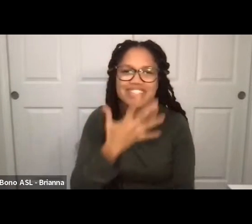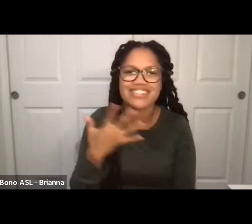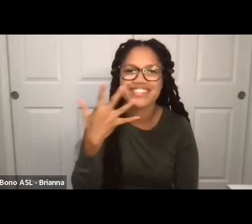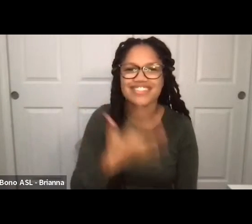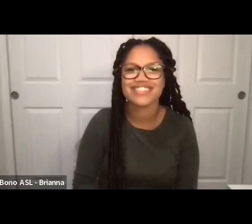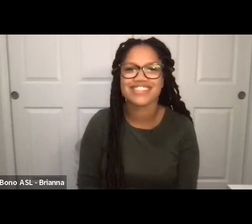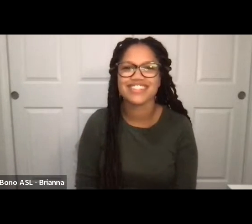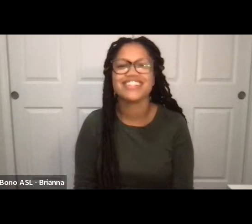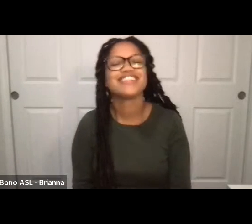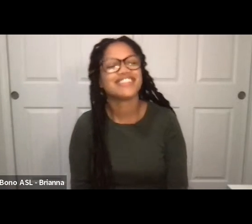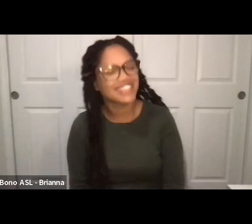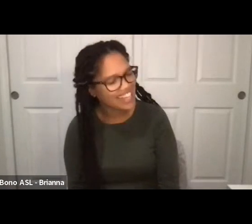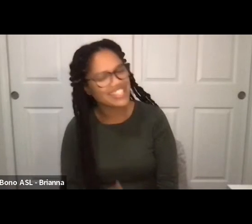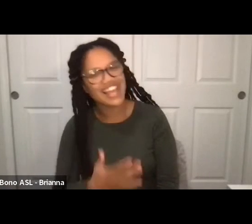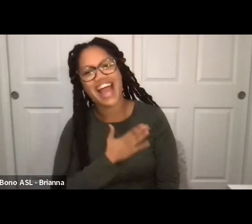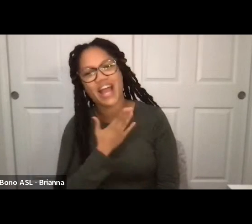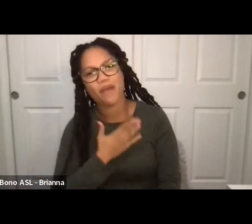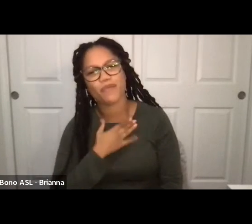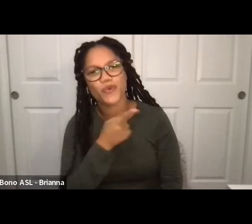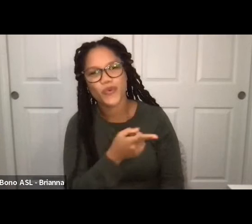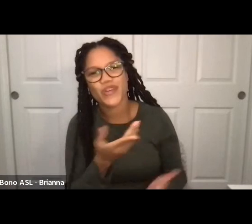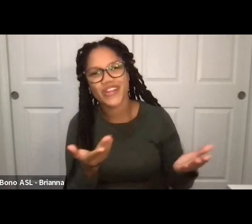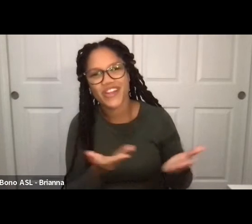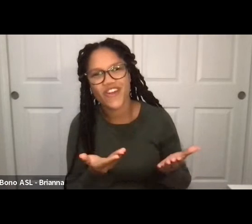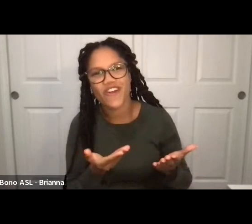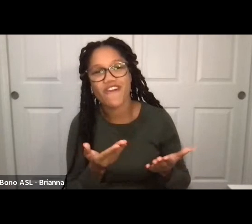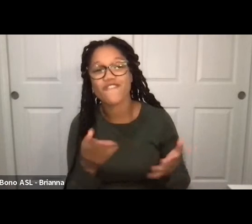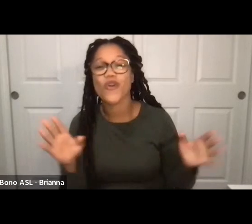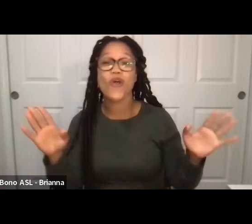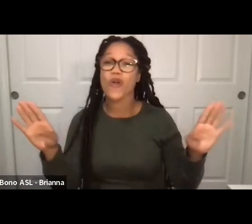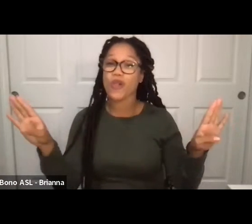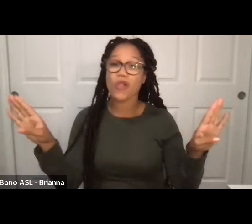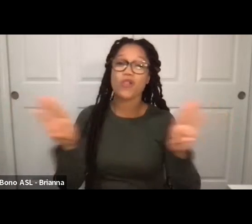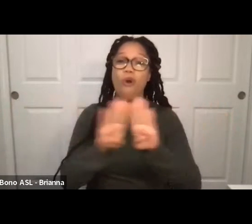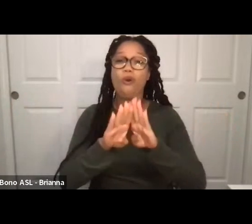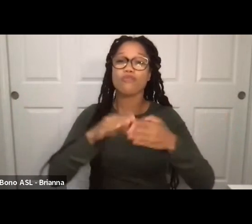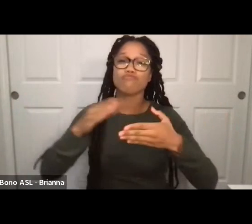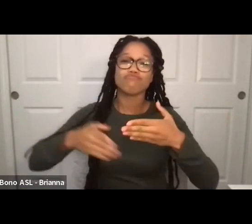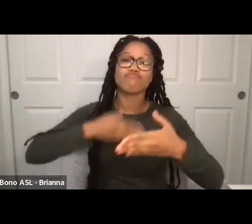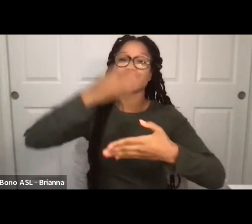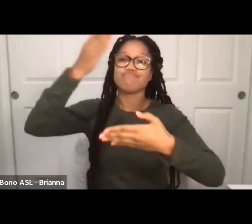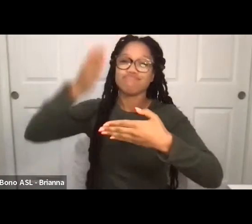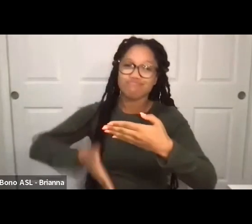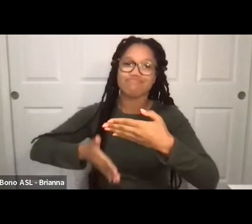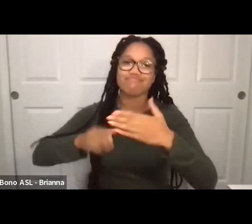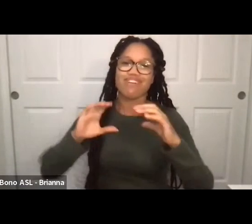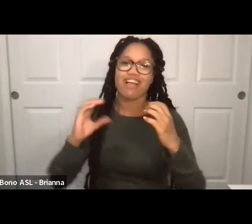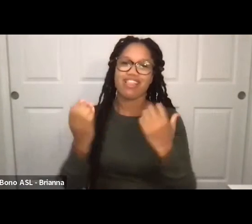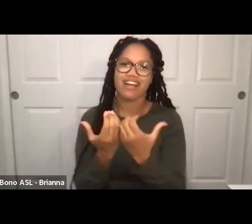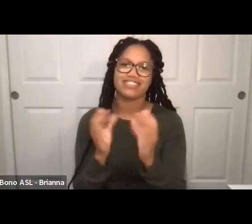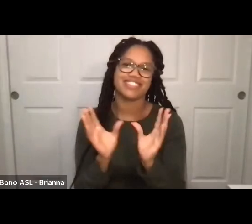well, glad that you're here for our closing class session.